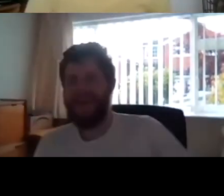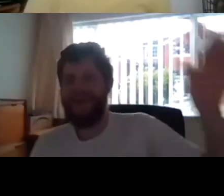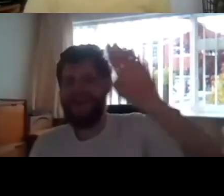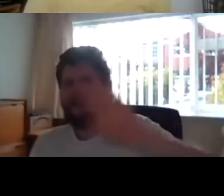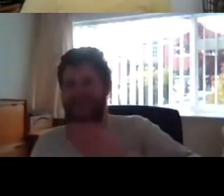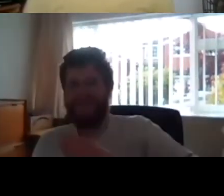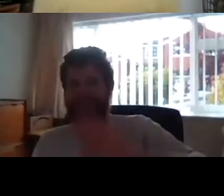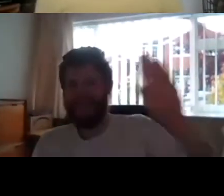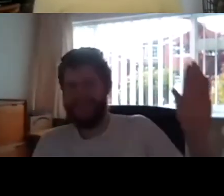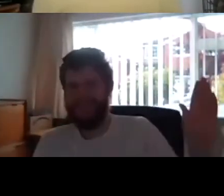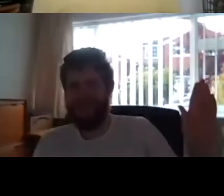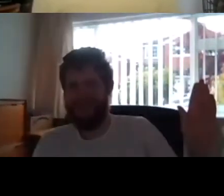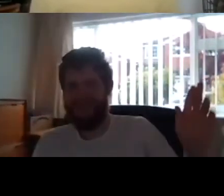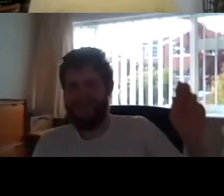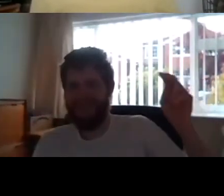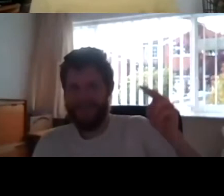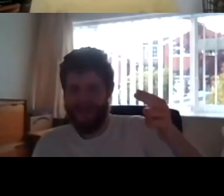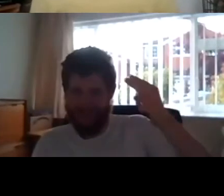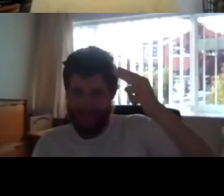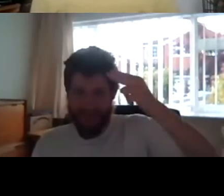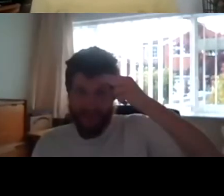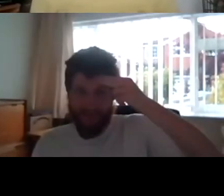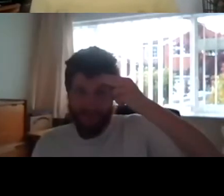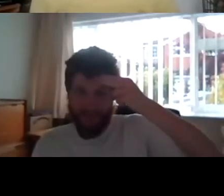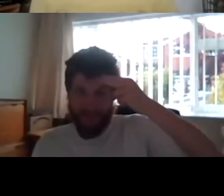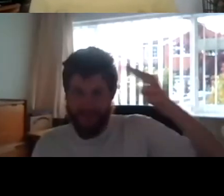yeah? Hello.